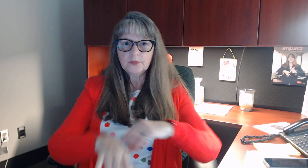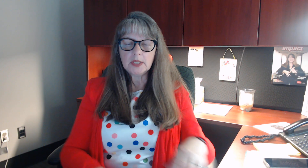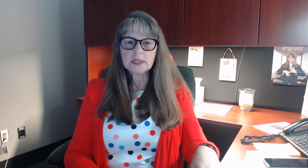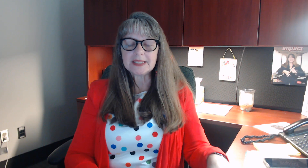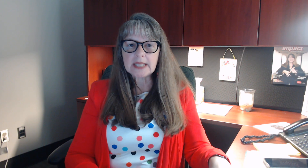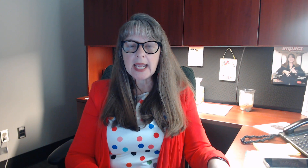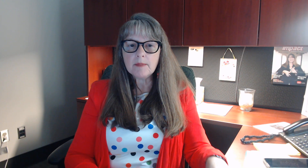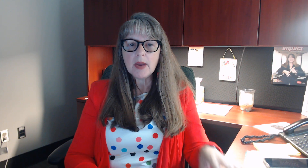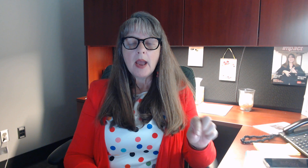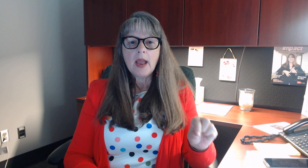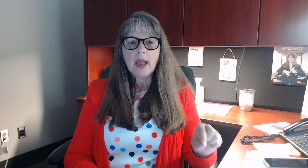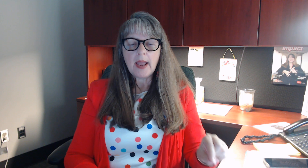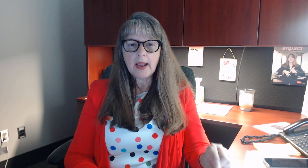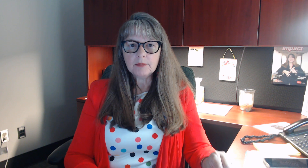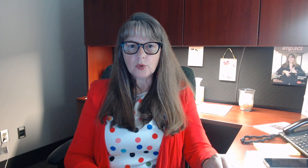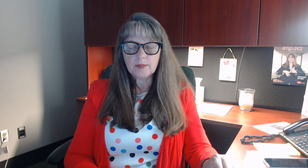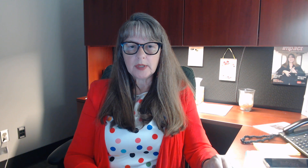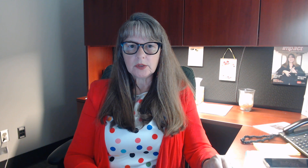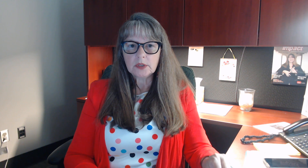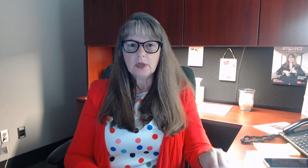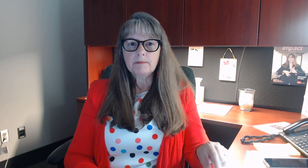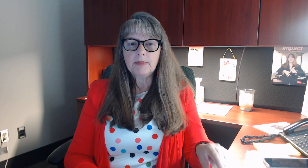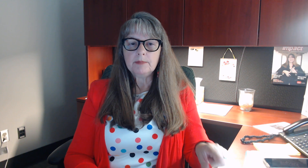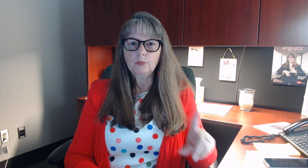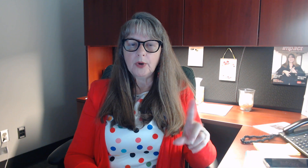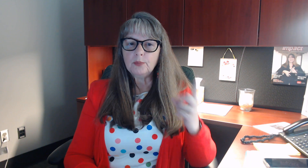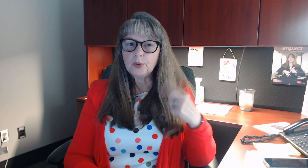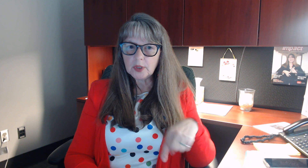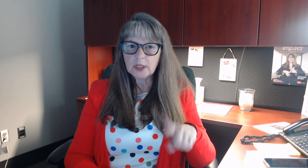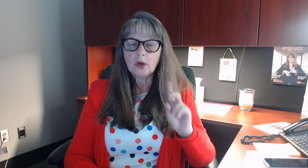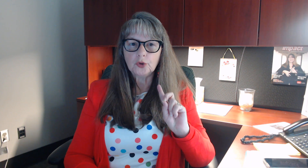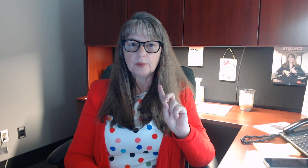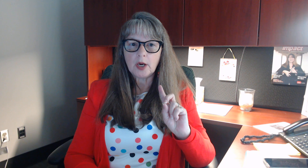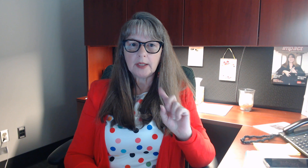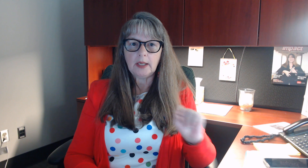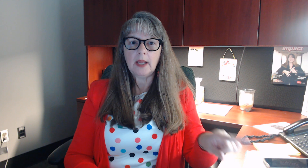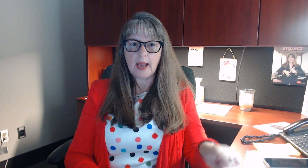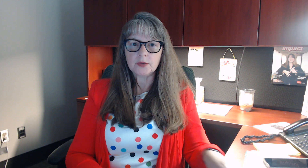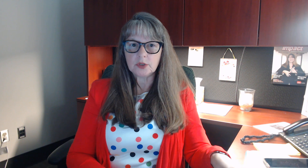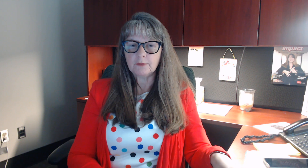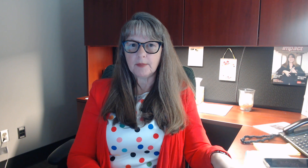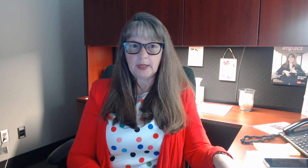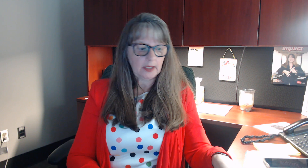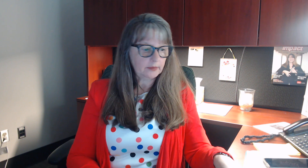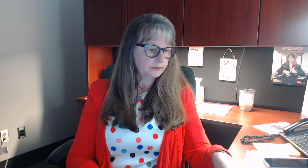the same hand movement, but where you put it on your body, it has a different meaning.